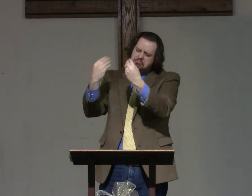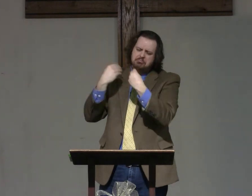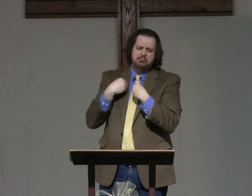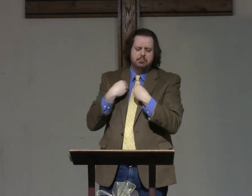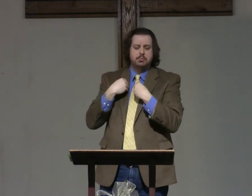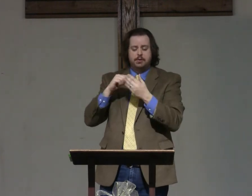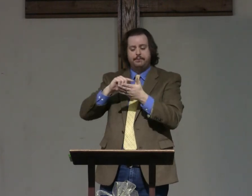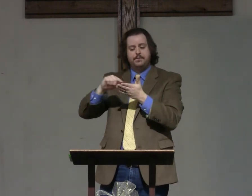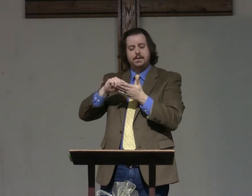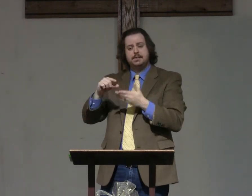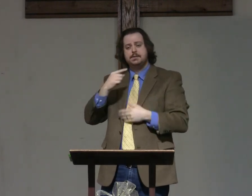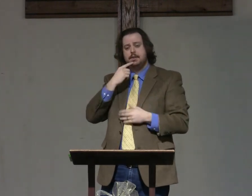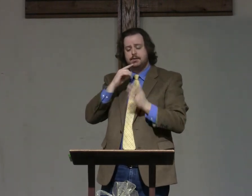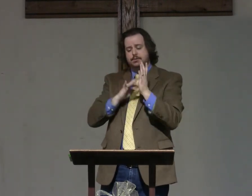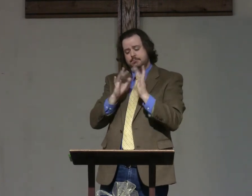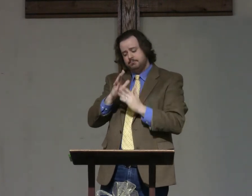the culture. I have